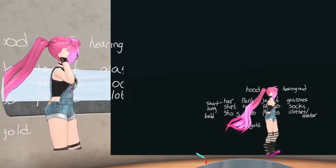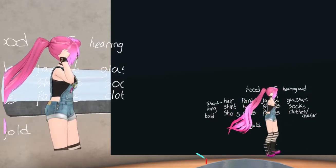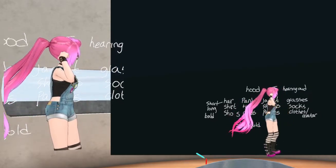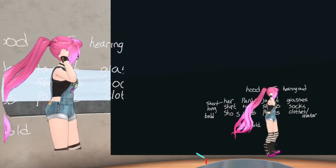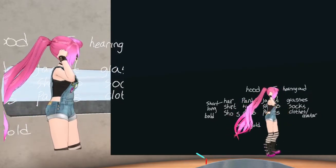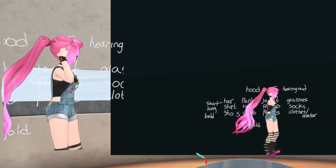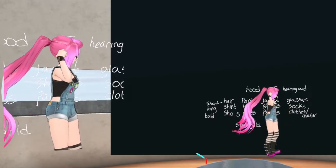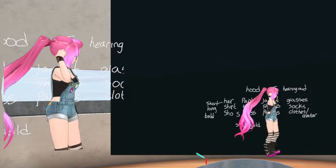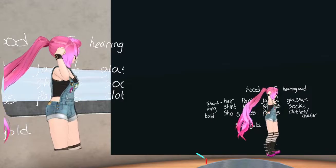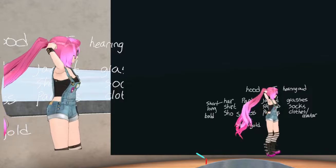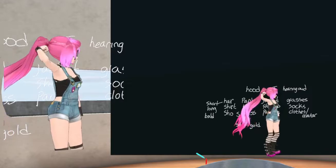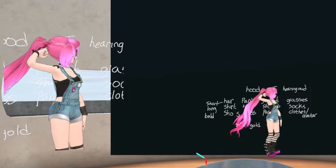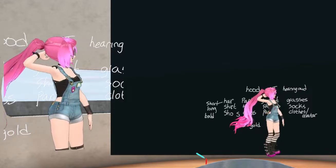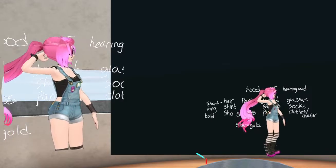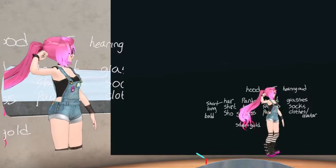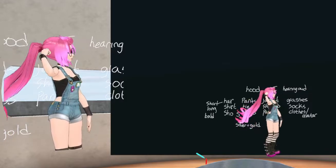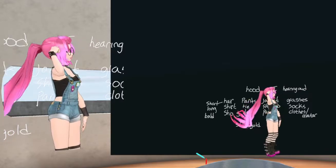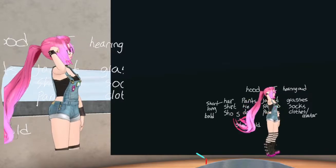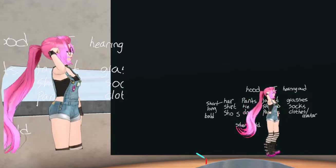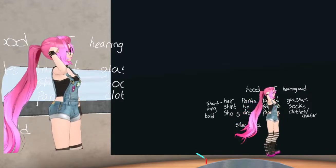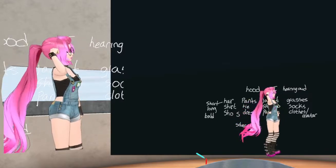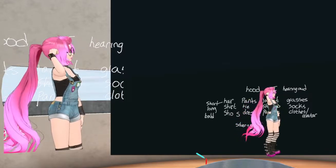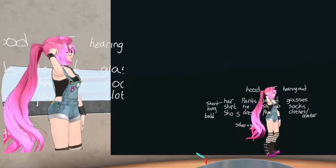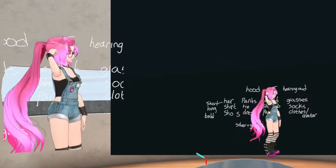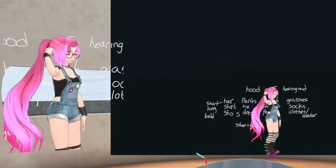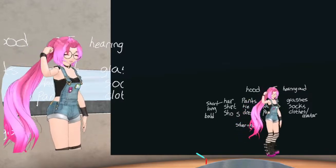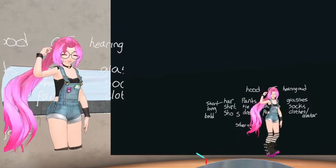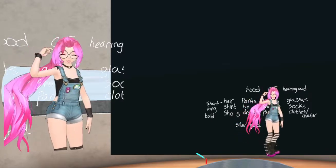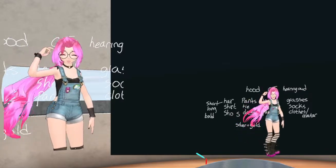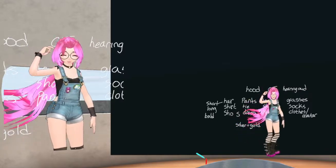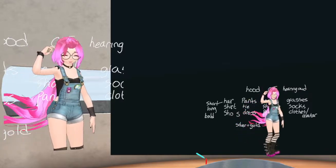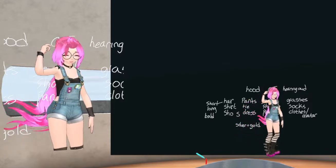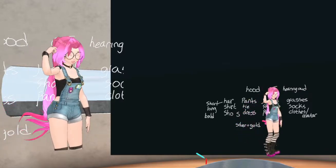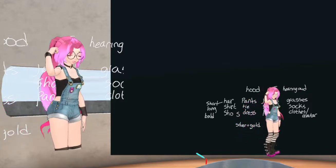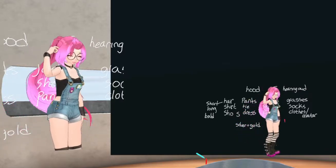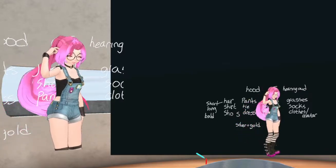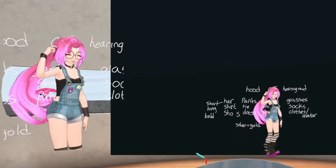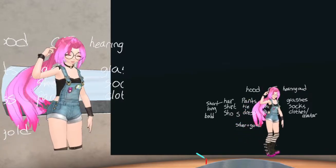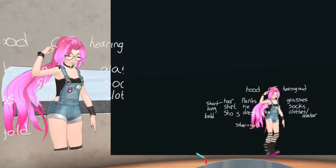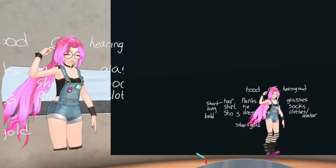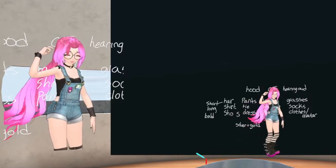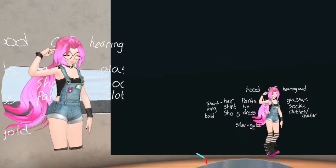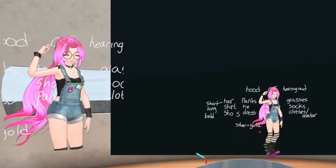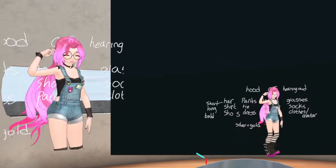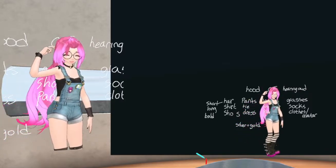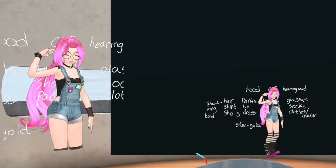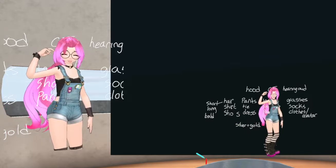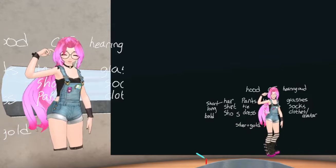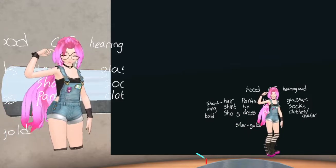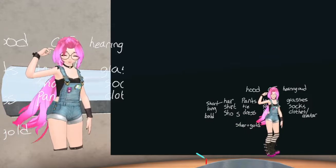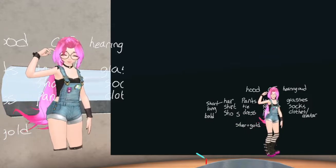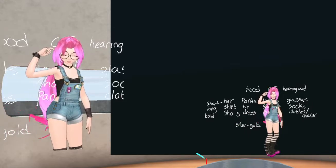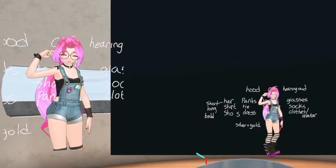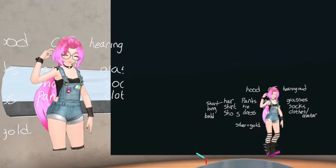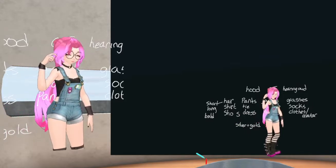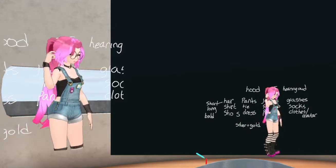the back of your skull. Not like the very back, more like right behind your ear almost. Yep. And you're just going to